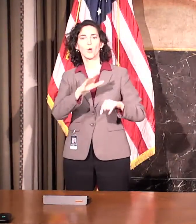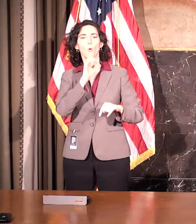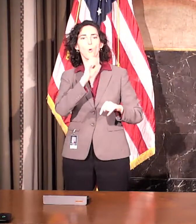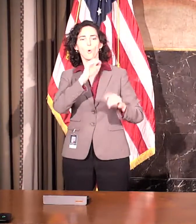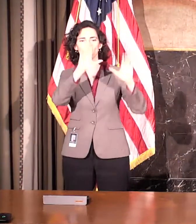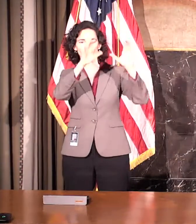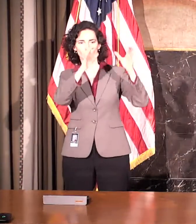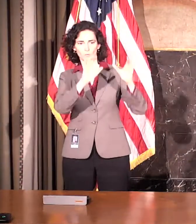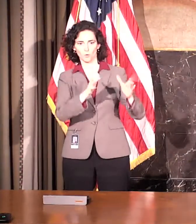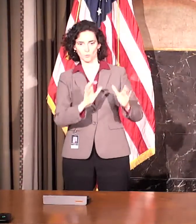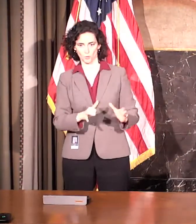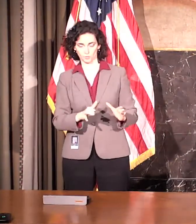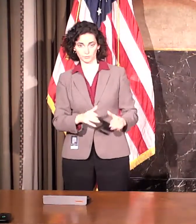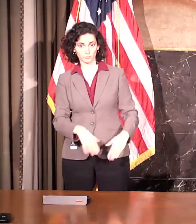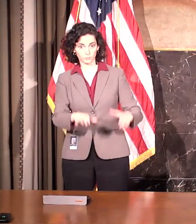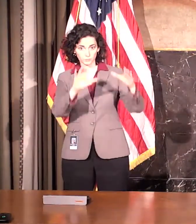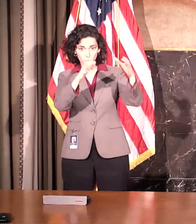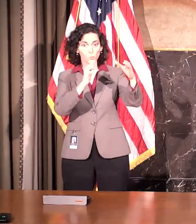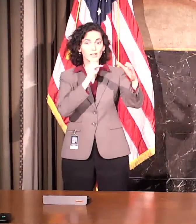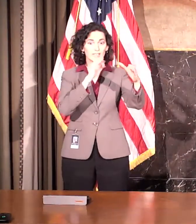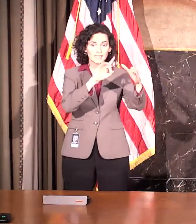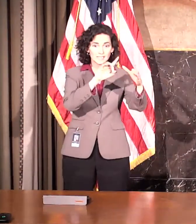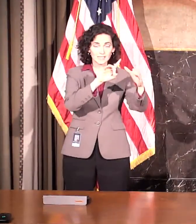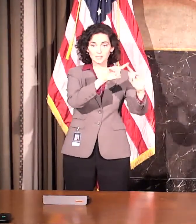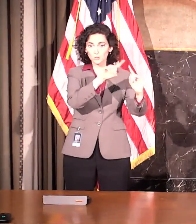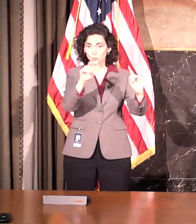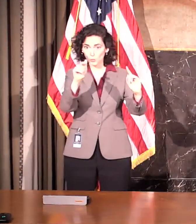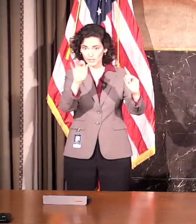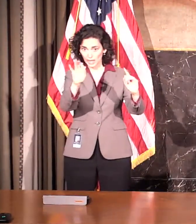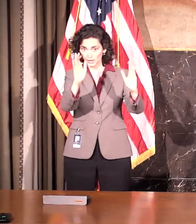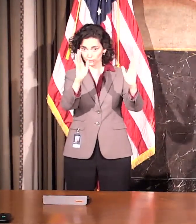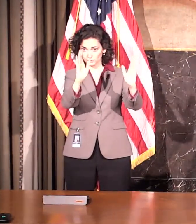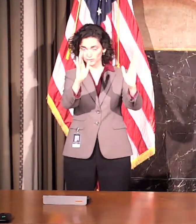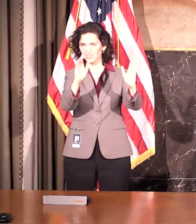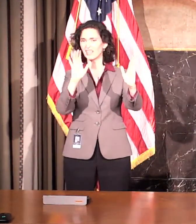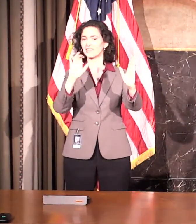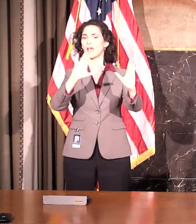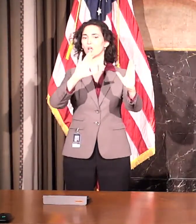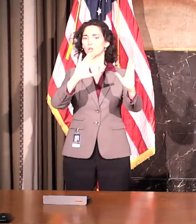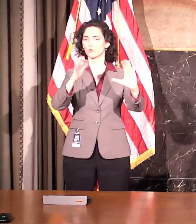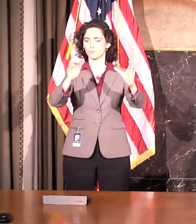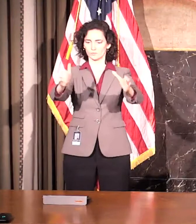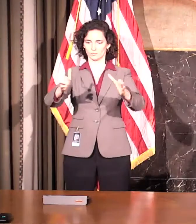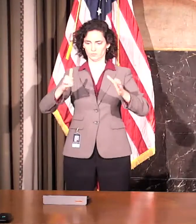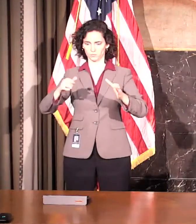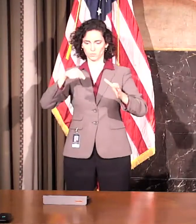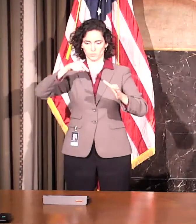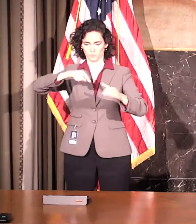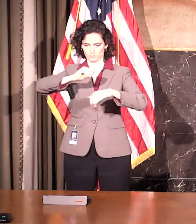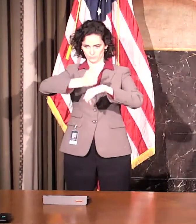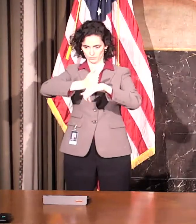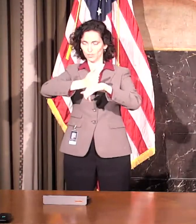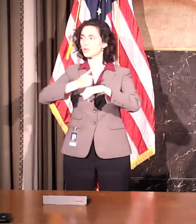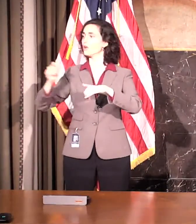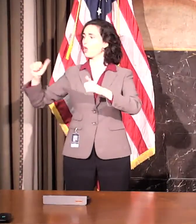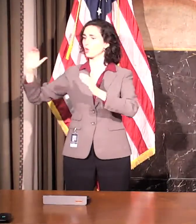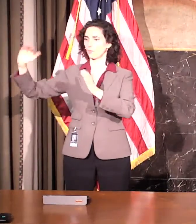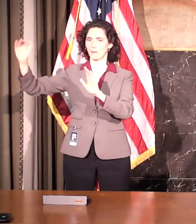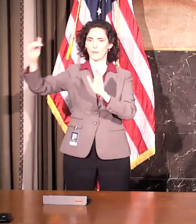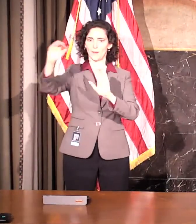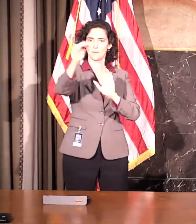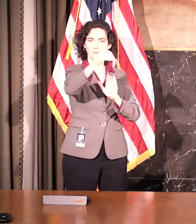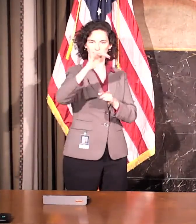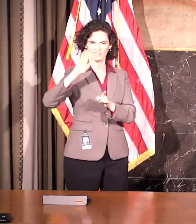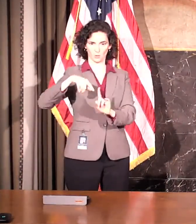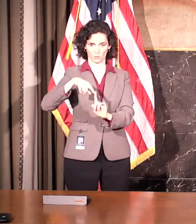to 29-year-old group, and that's the baseline comparison group, as it relates to hospitalizations,